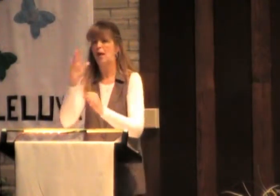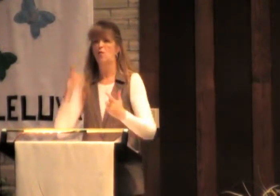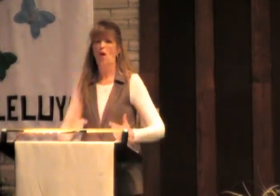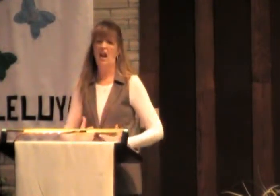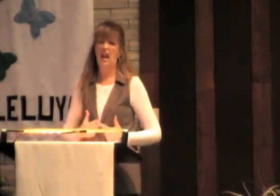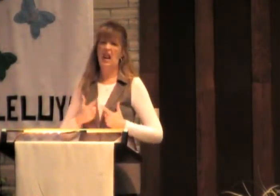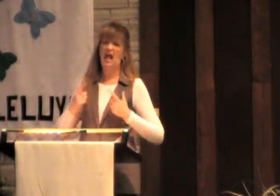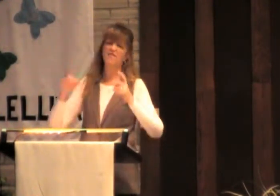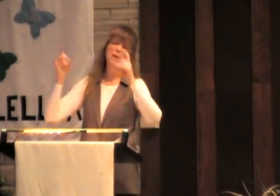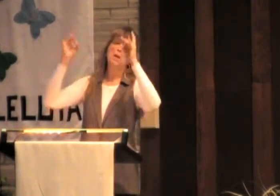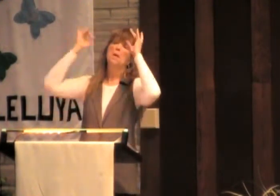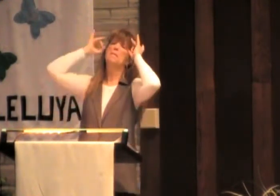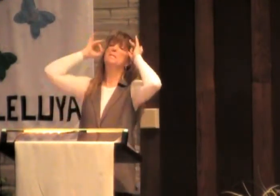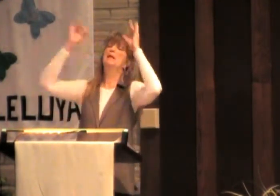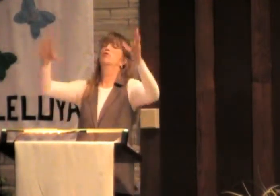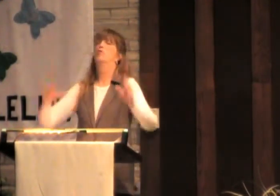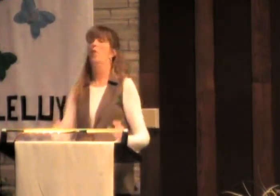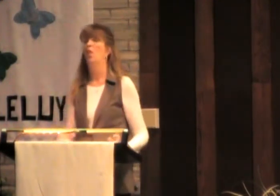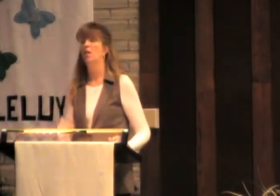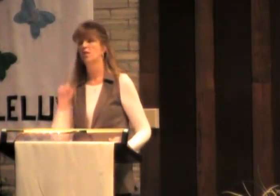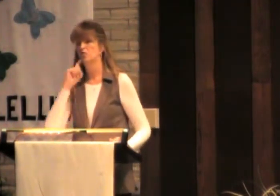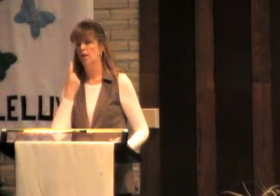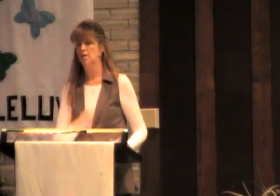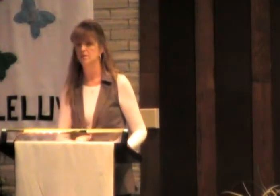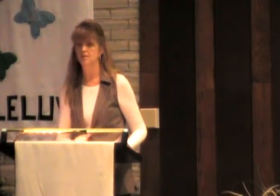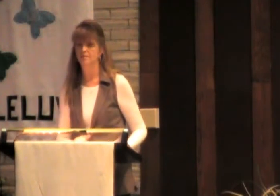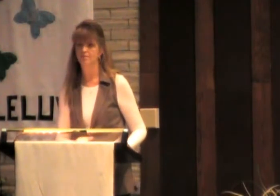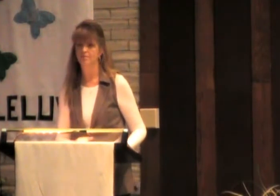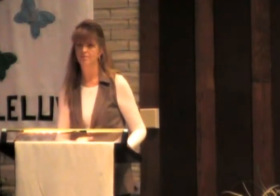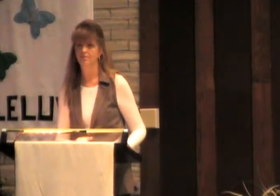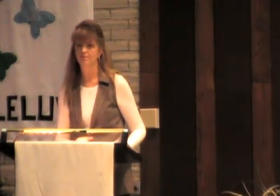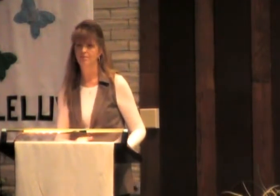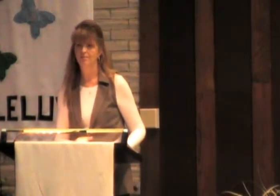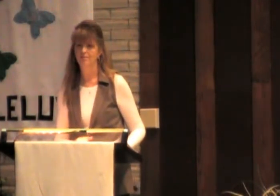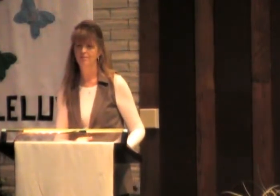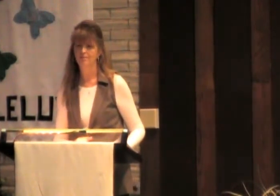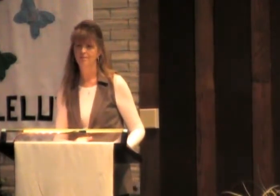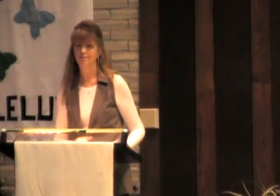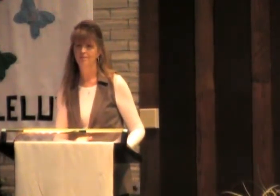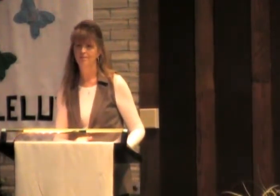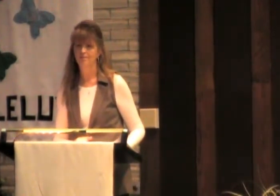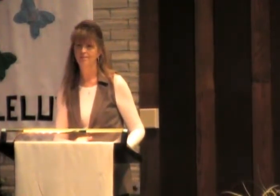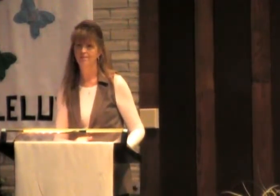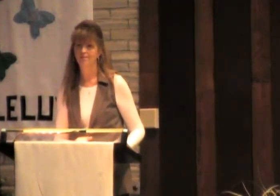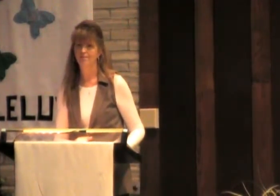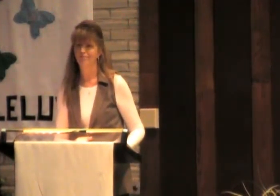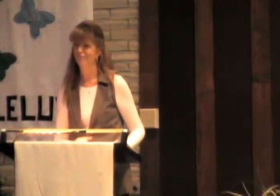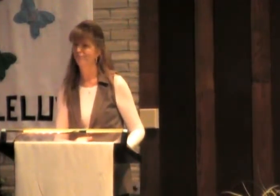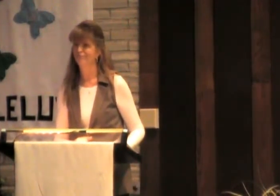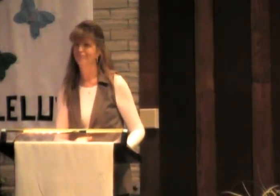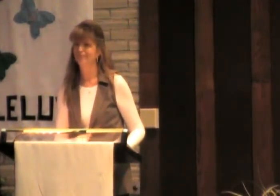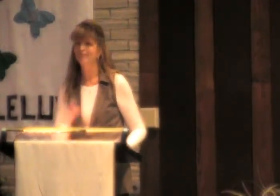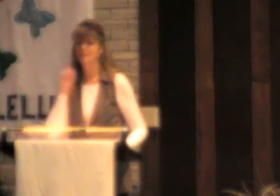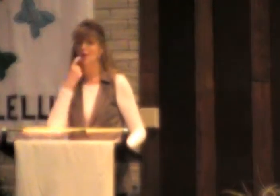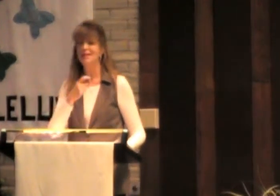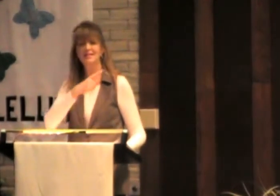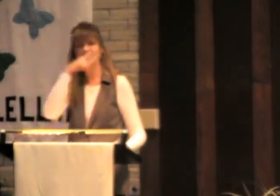cause turmoil in our lives and make our lives miserable is jealousy.